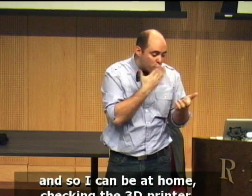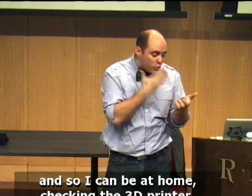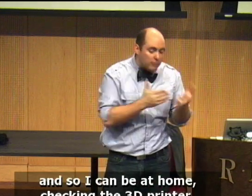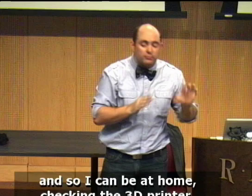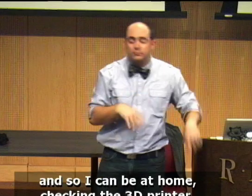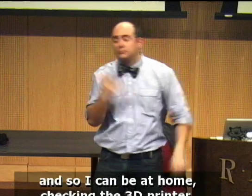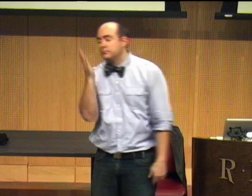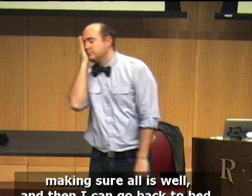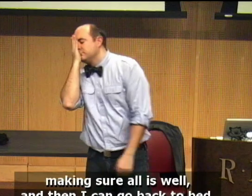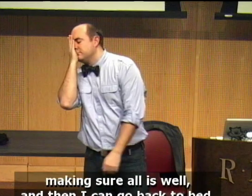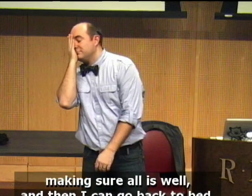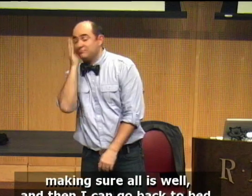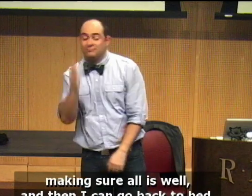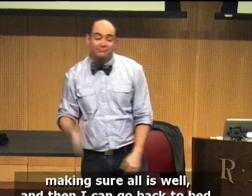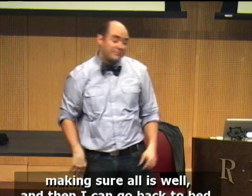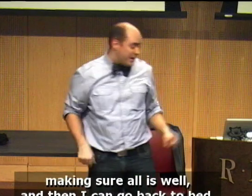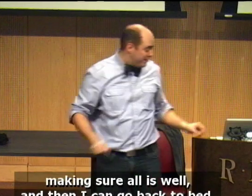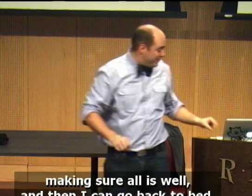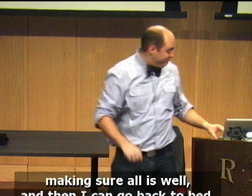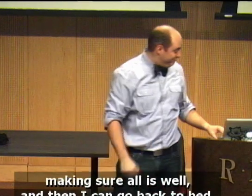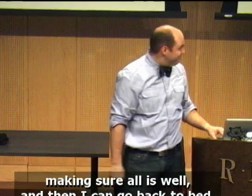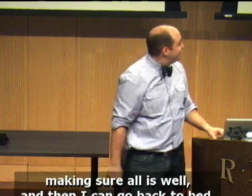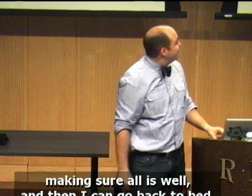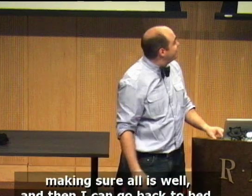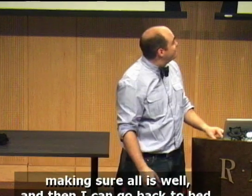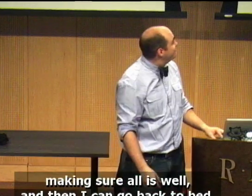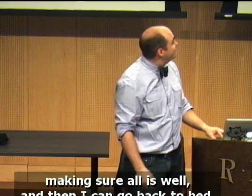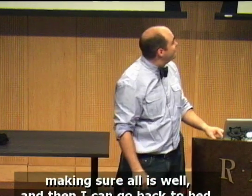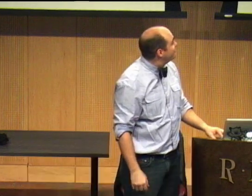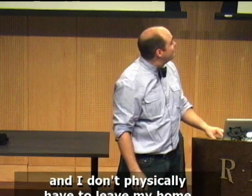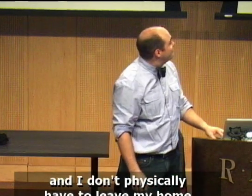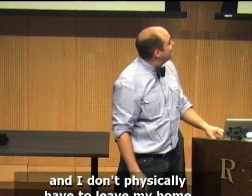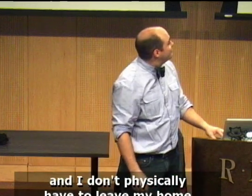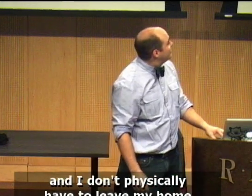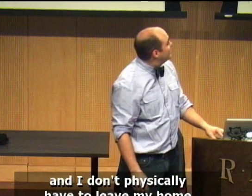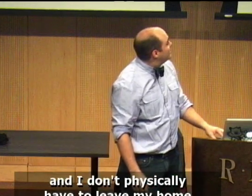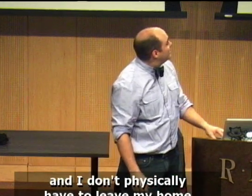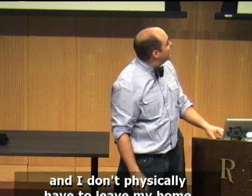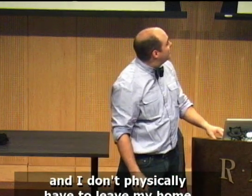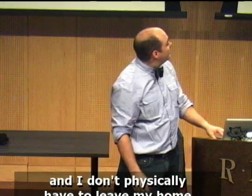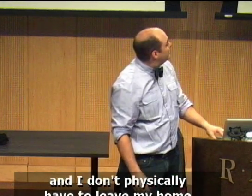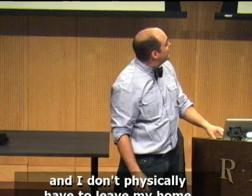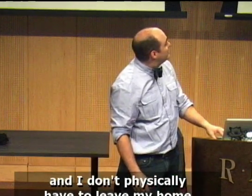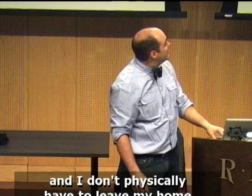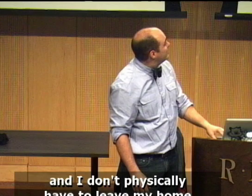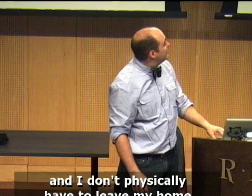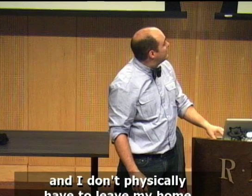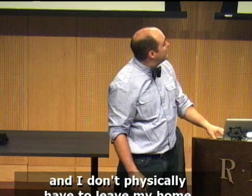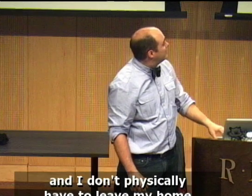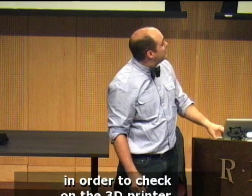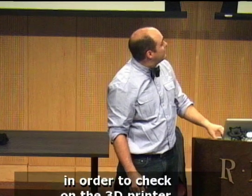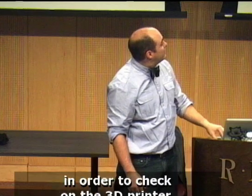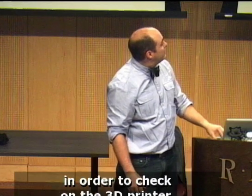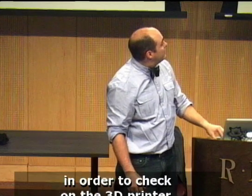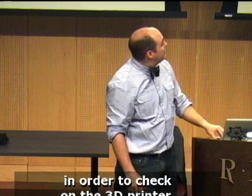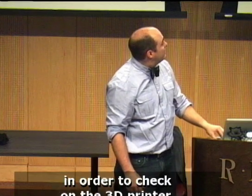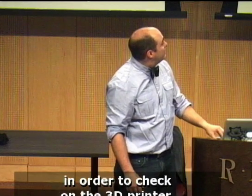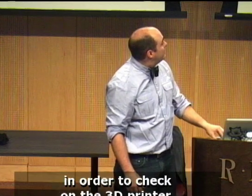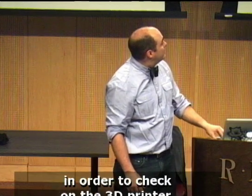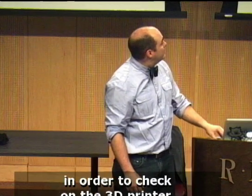3D printer, making sure all is well, and then I can go back to bed, and I don't physically have to leave my home in order to check on the